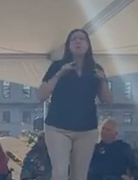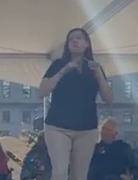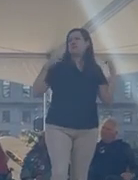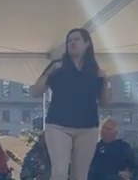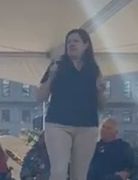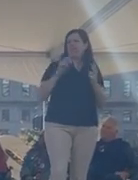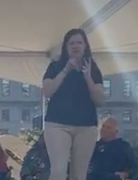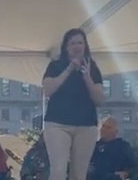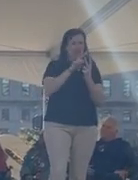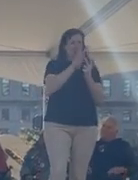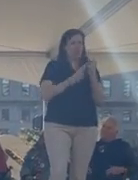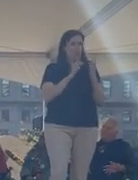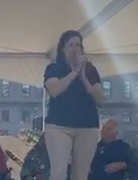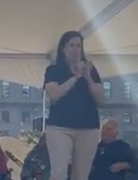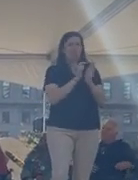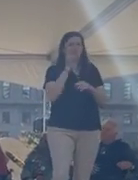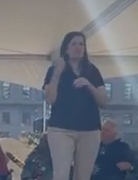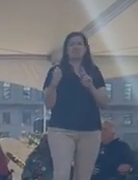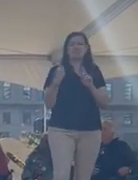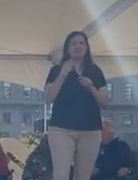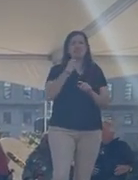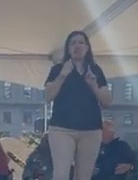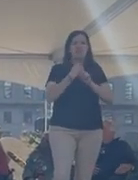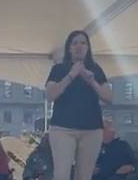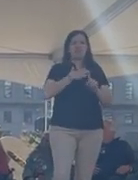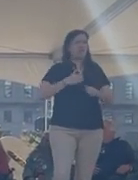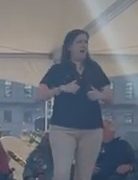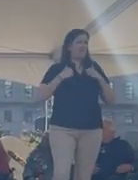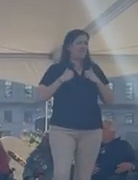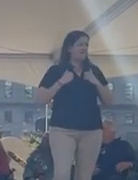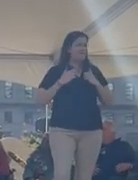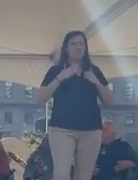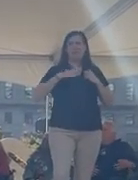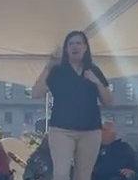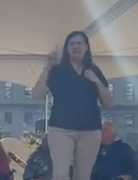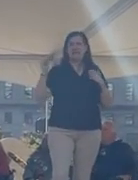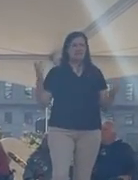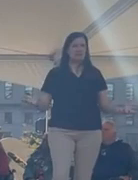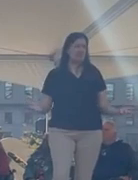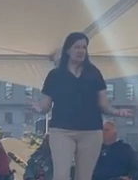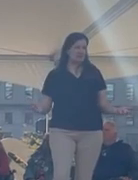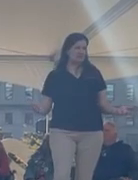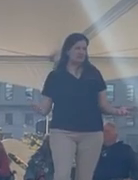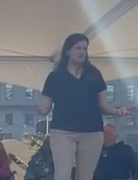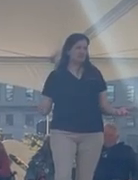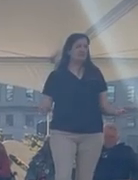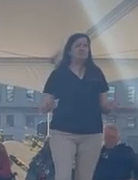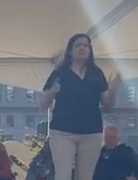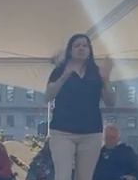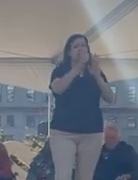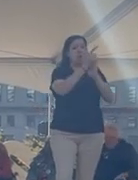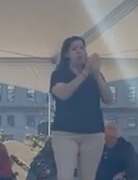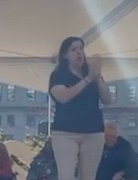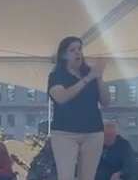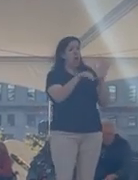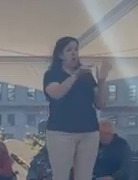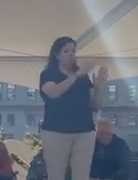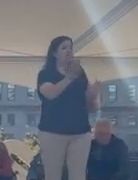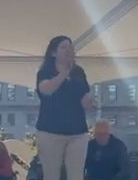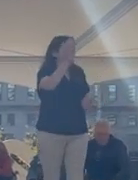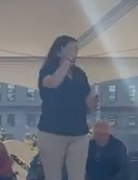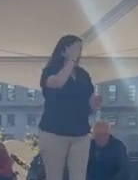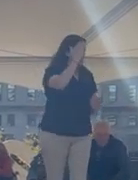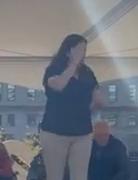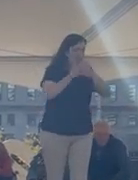yet neither law made a tangible impact for me, for my disabilities. Laws can be known and